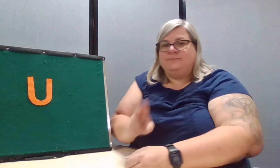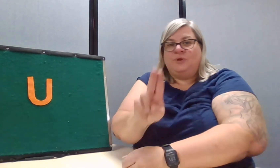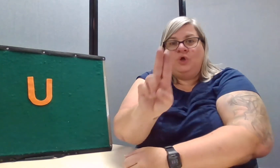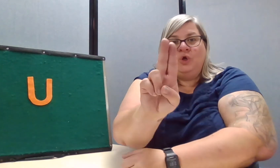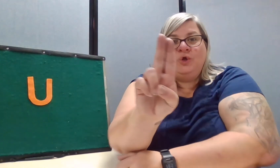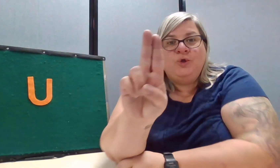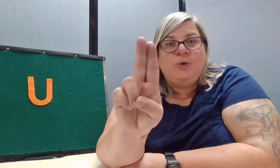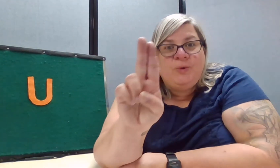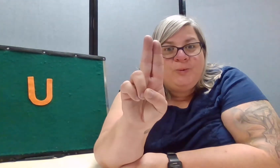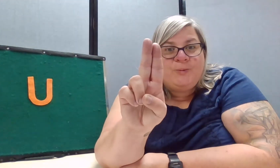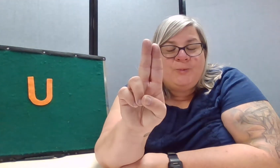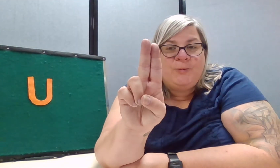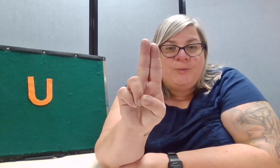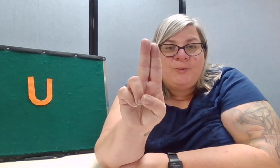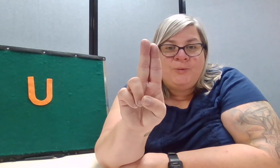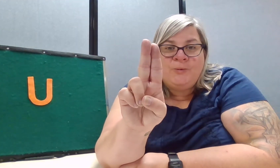Now we have the letter U.